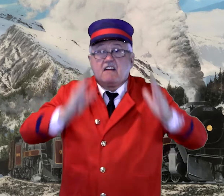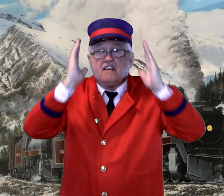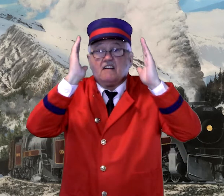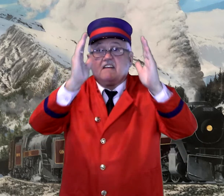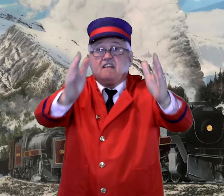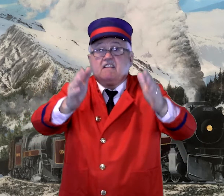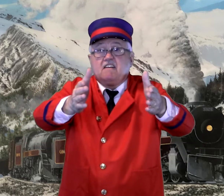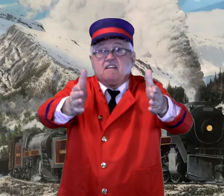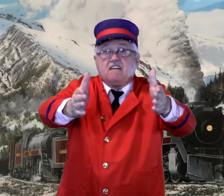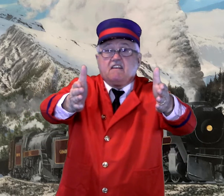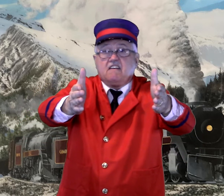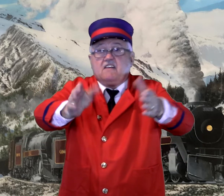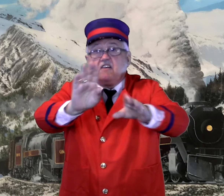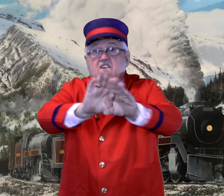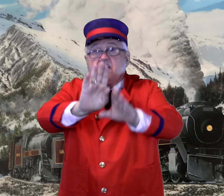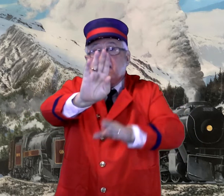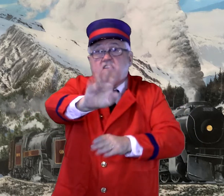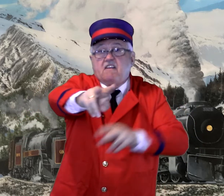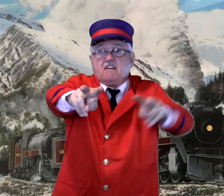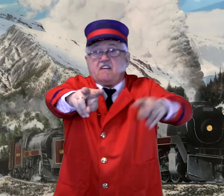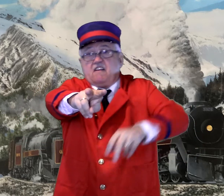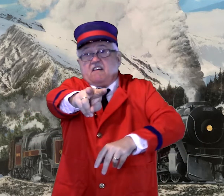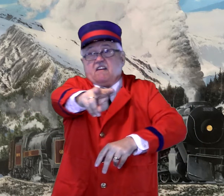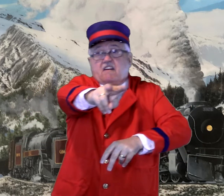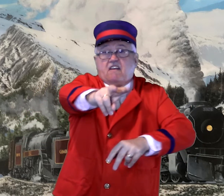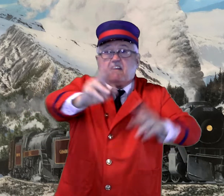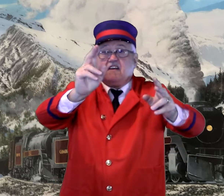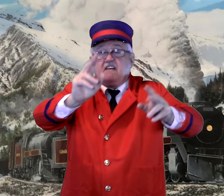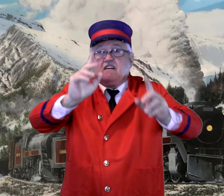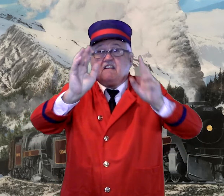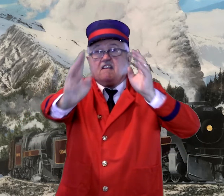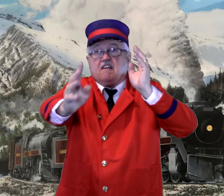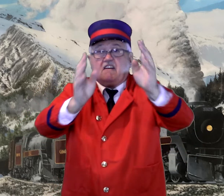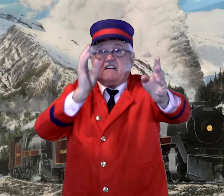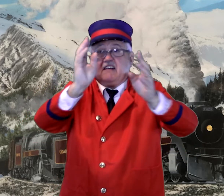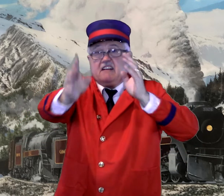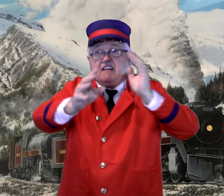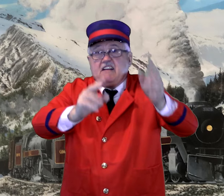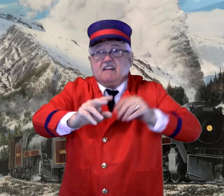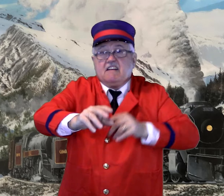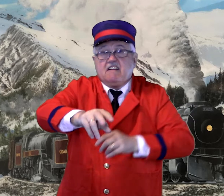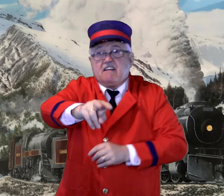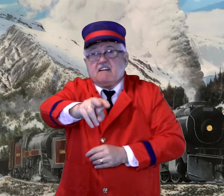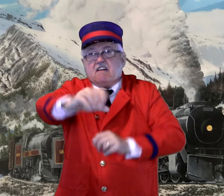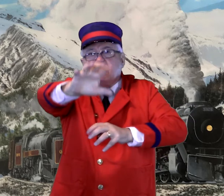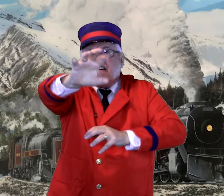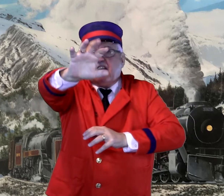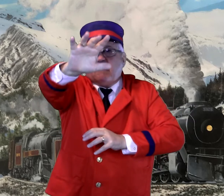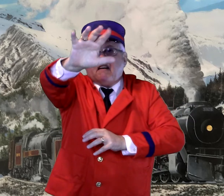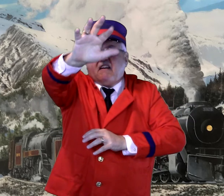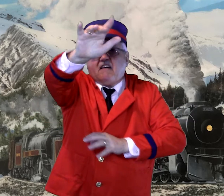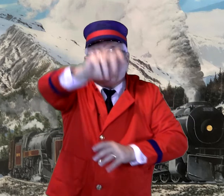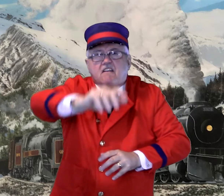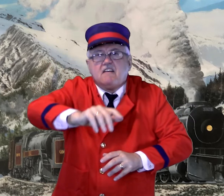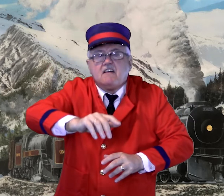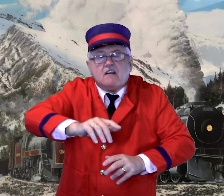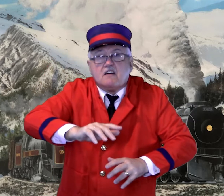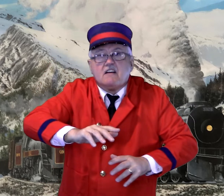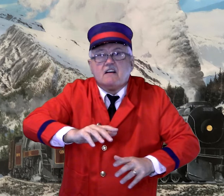Behind them on a train car was a porter who, as he was walking back and forth on the train car, saw this white stuff